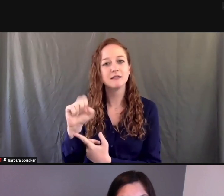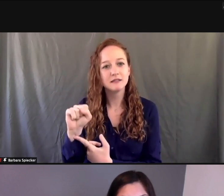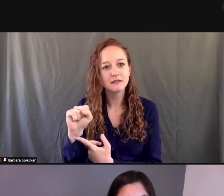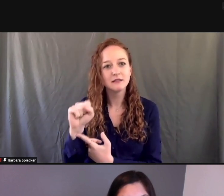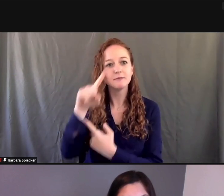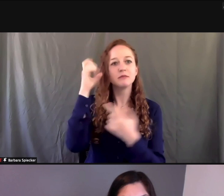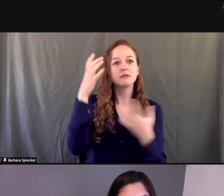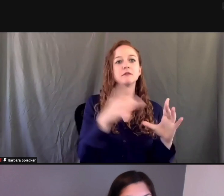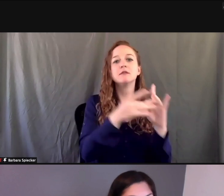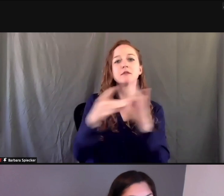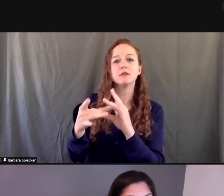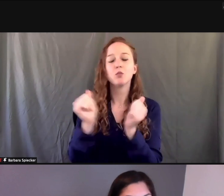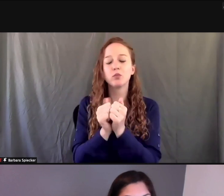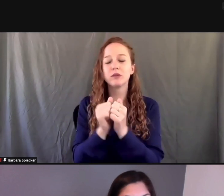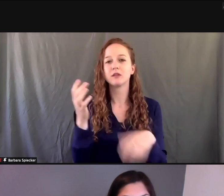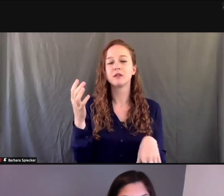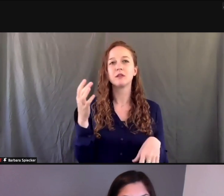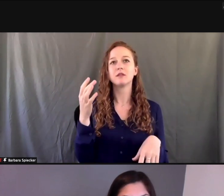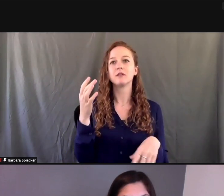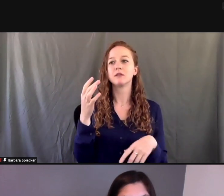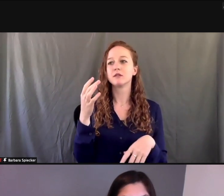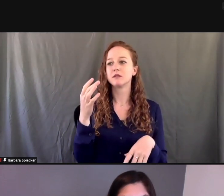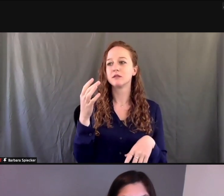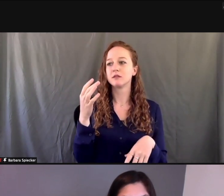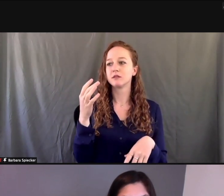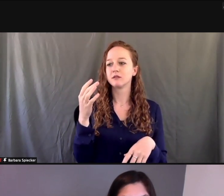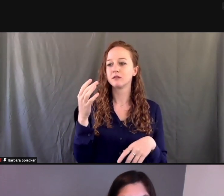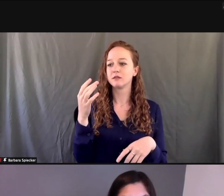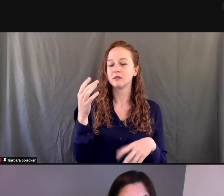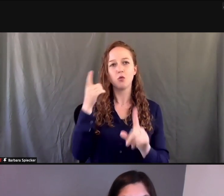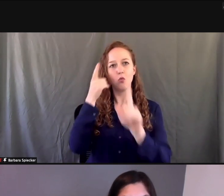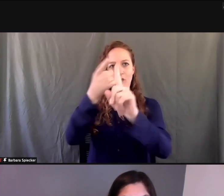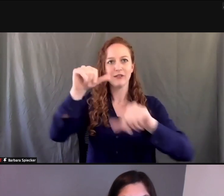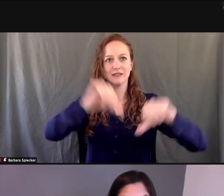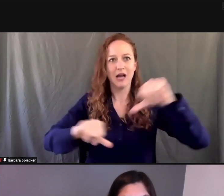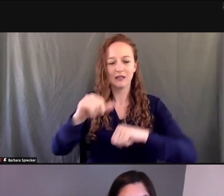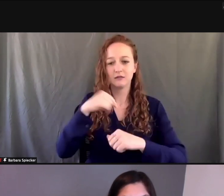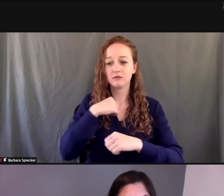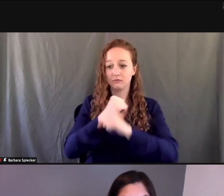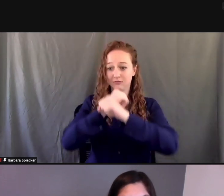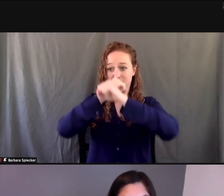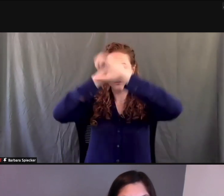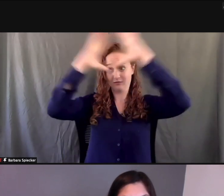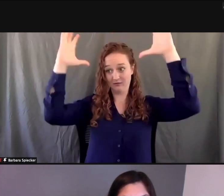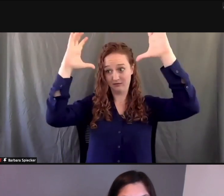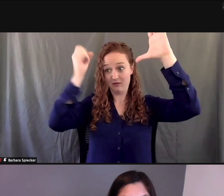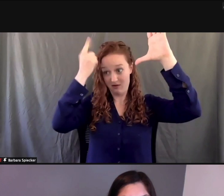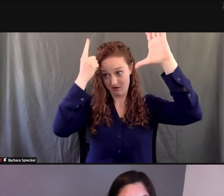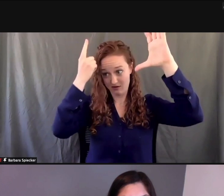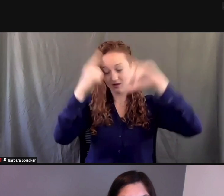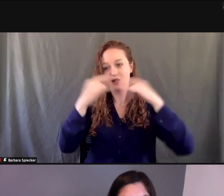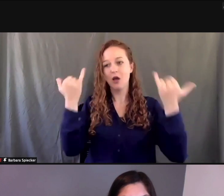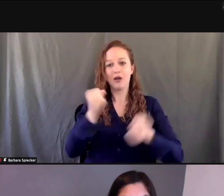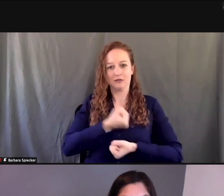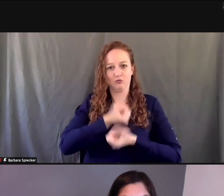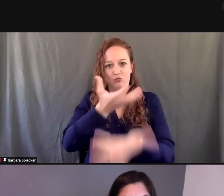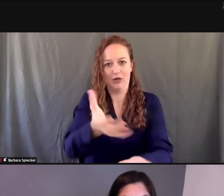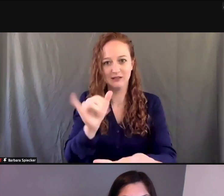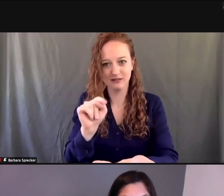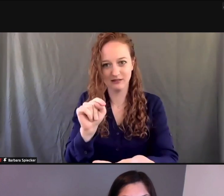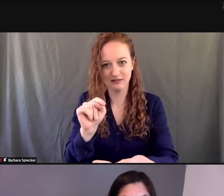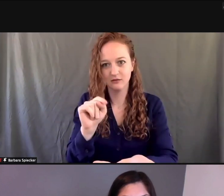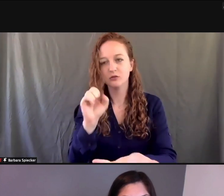obviously ASL within the name. So with a little abstraction. So we tried to think in terms of science. What's the foundation of life